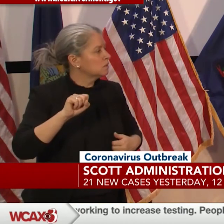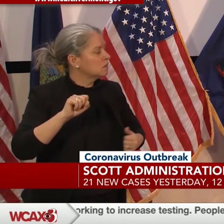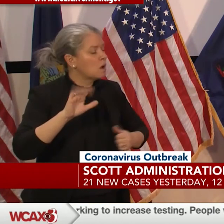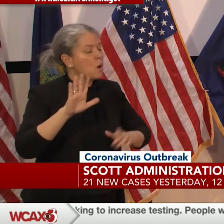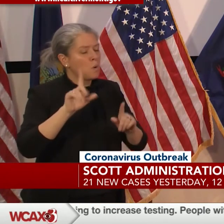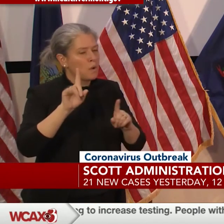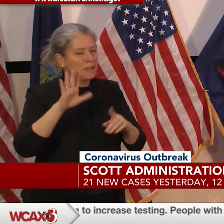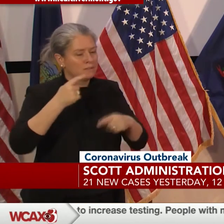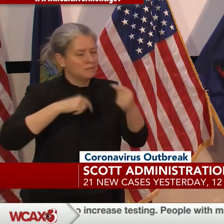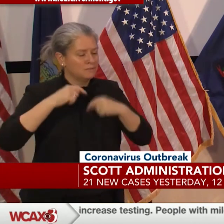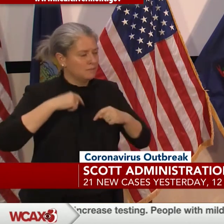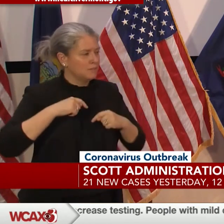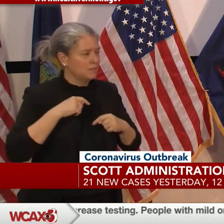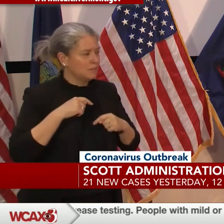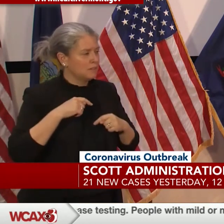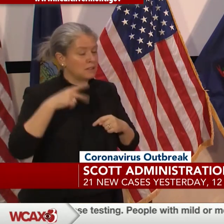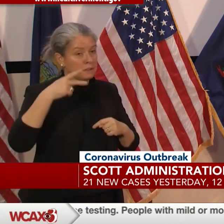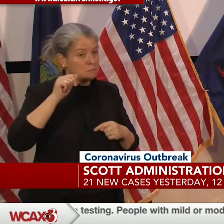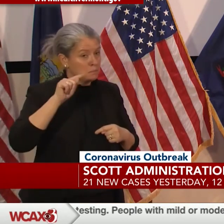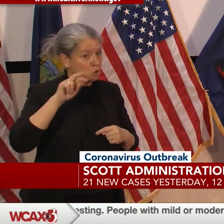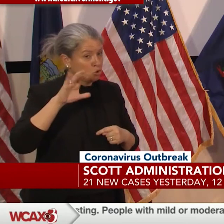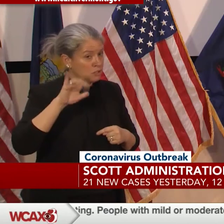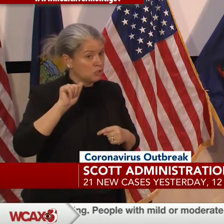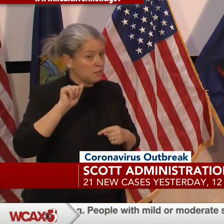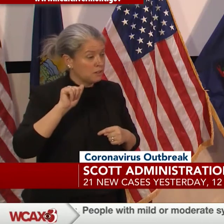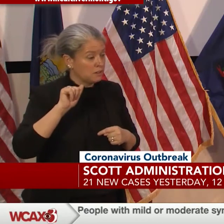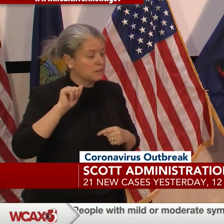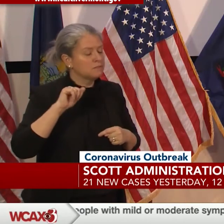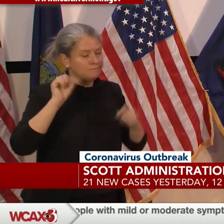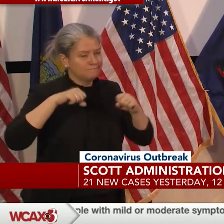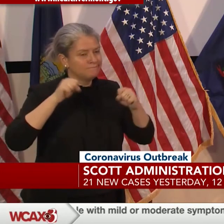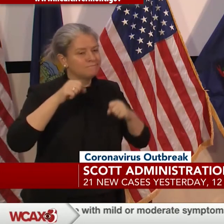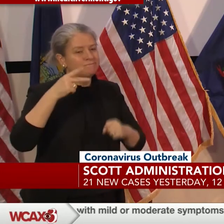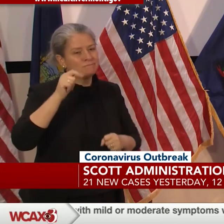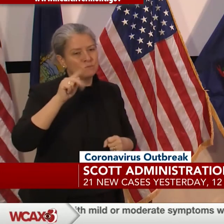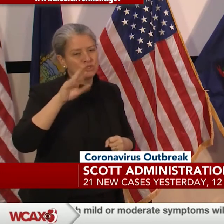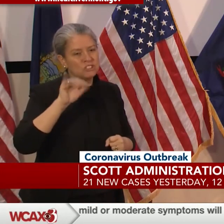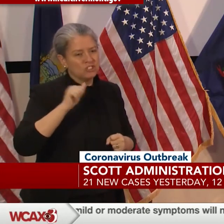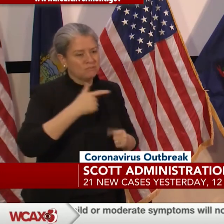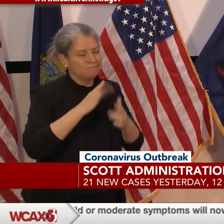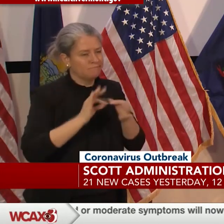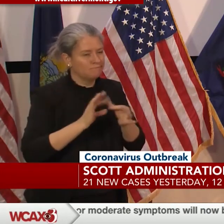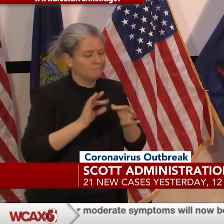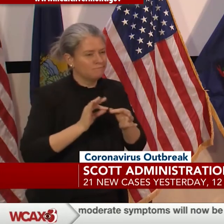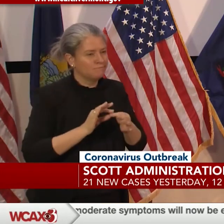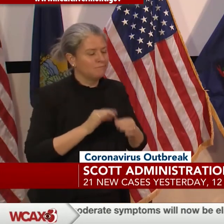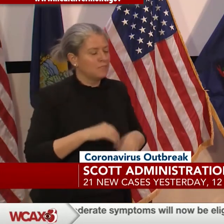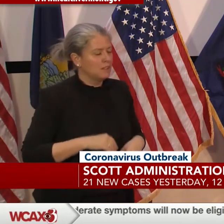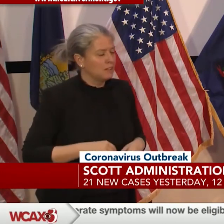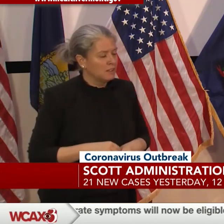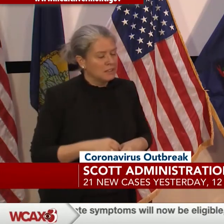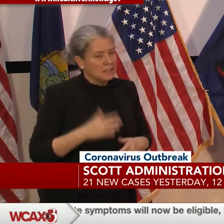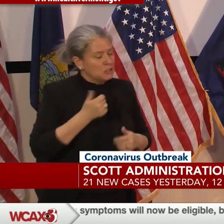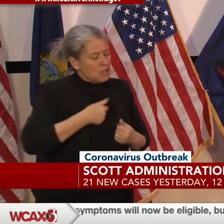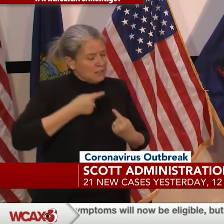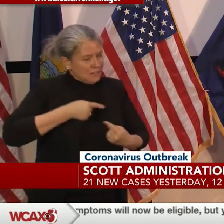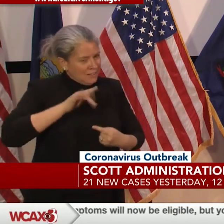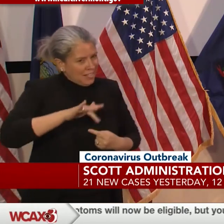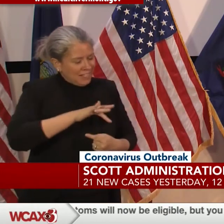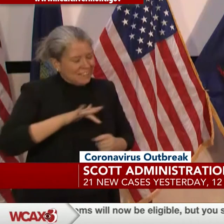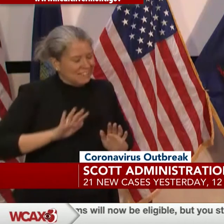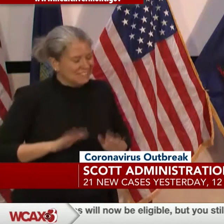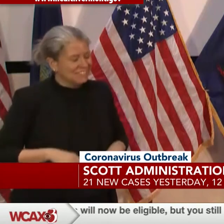Oh. I think it's hello. Hi, Patricia. Yes. Okay, go ahead. Sorry, Star 6 is giving me some trouble.